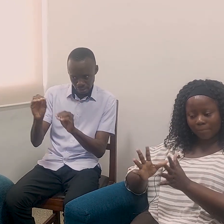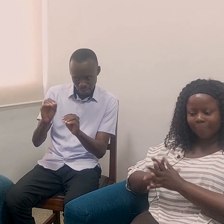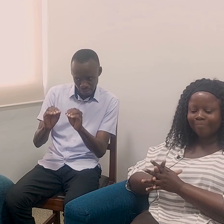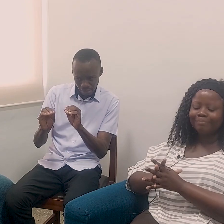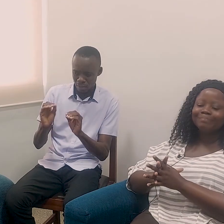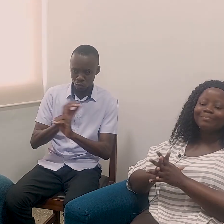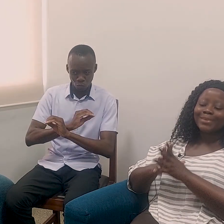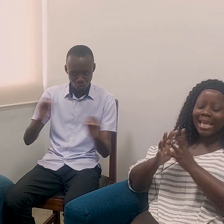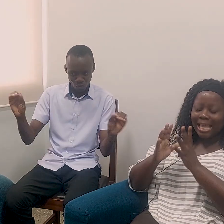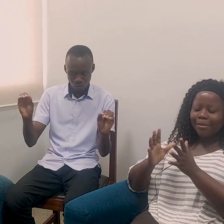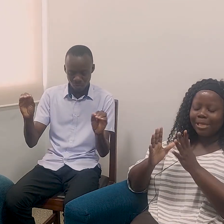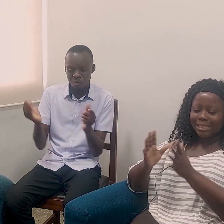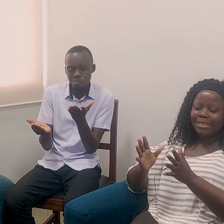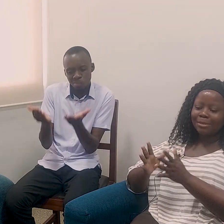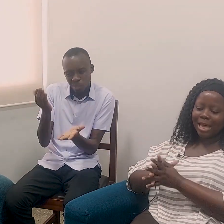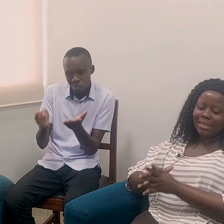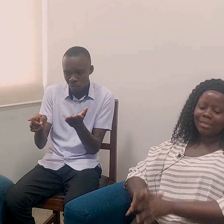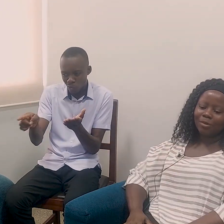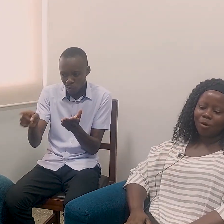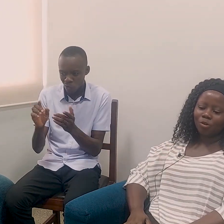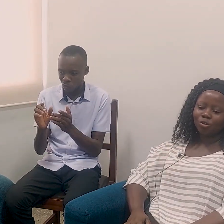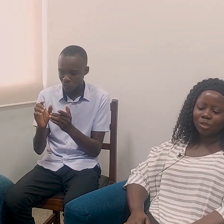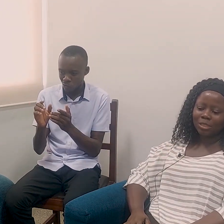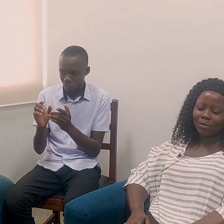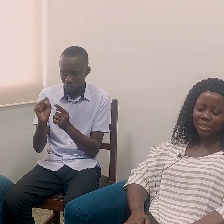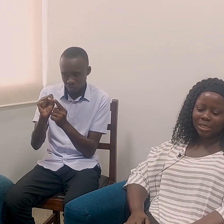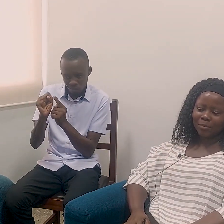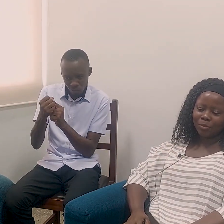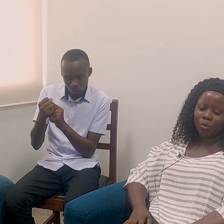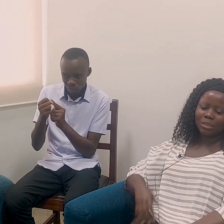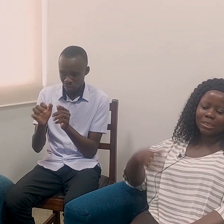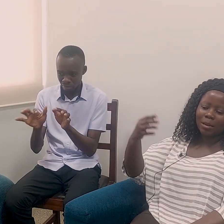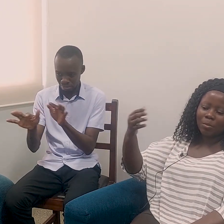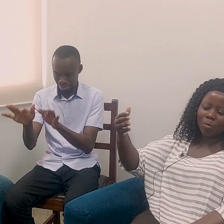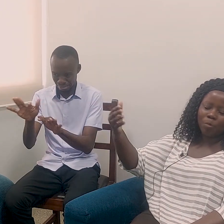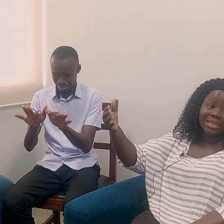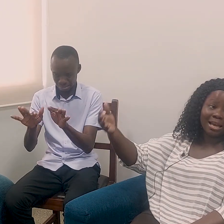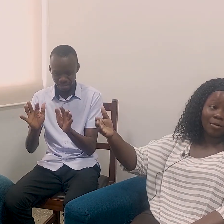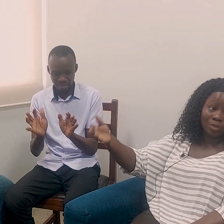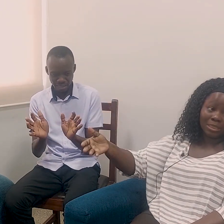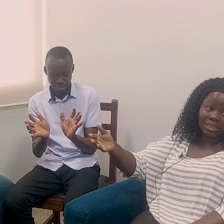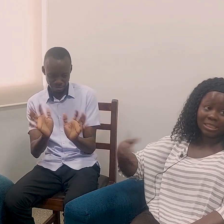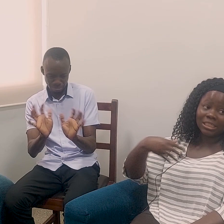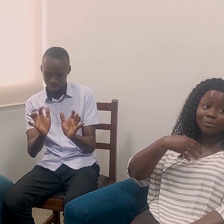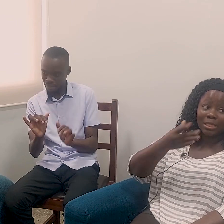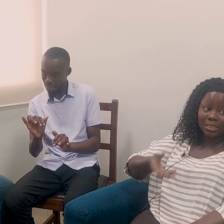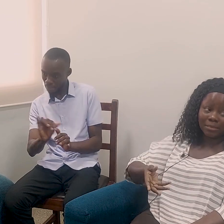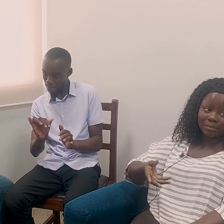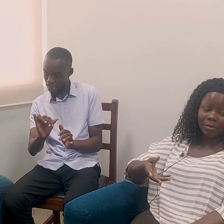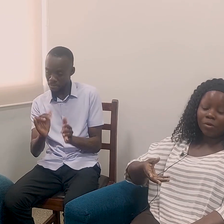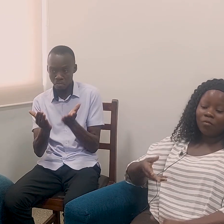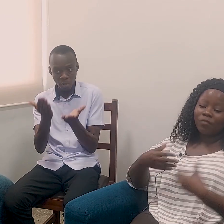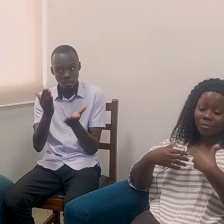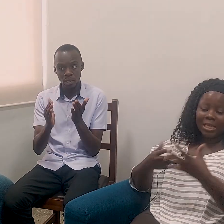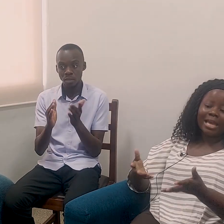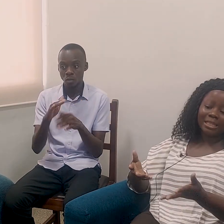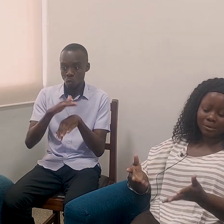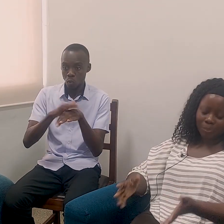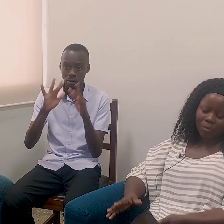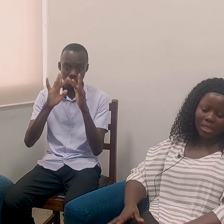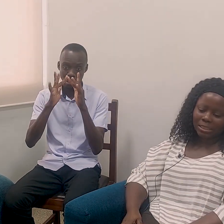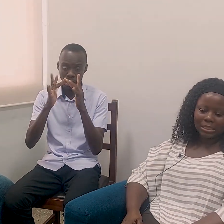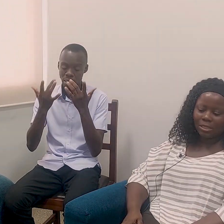similar it may seem like on social media, because someone with that condition is speaking from